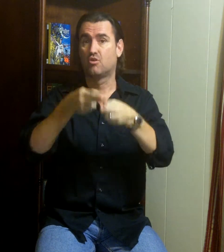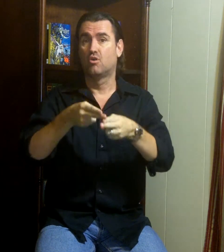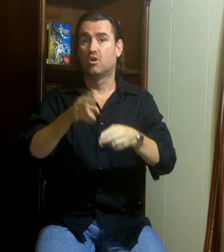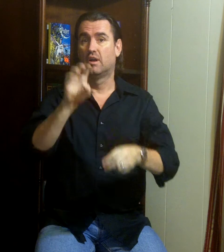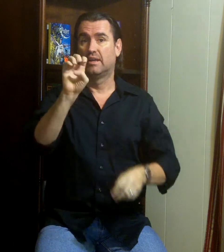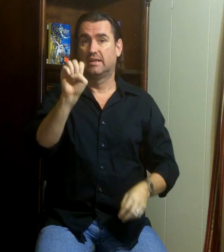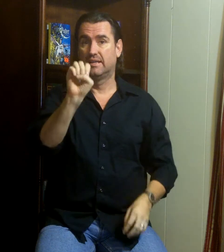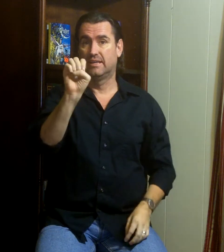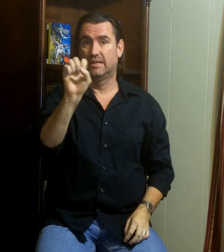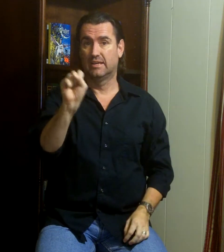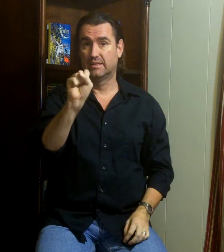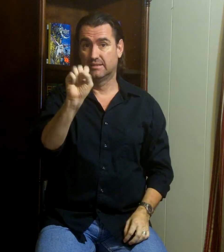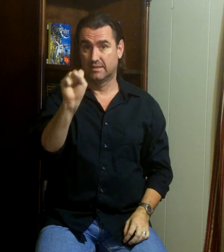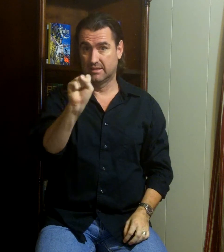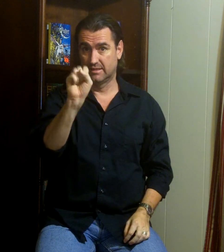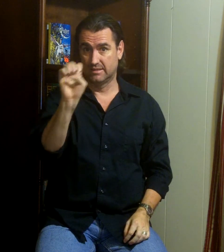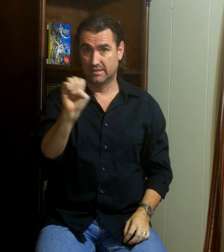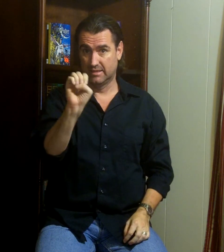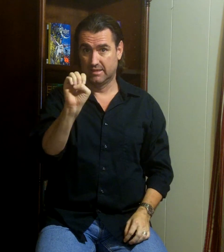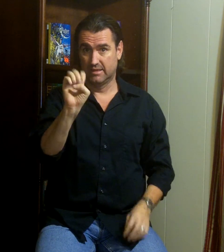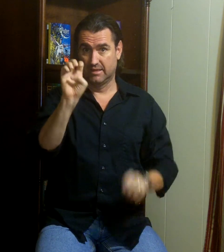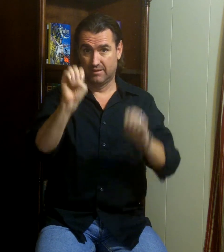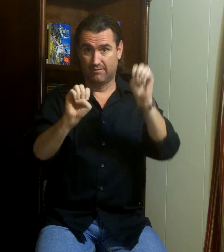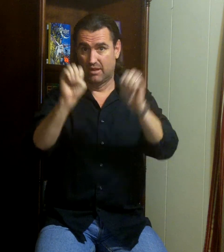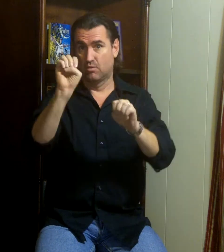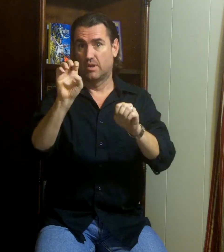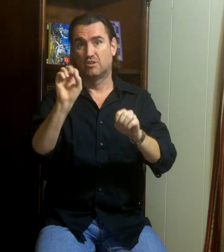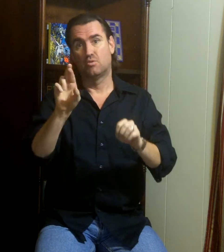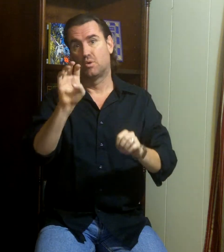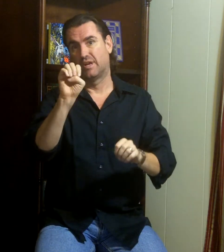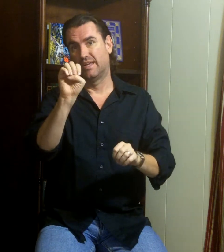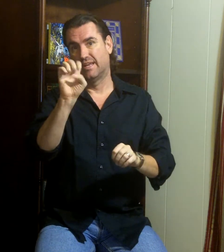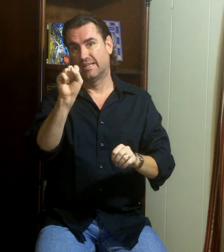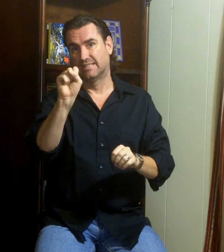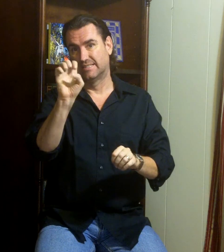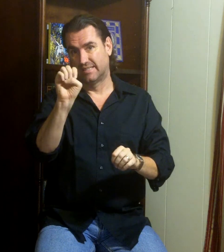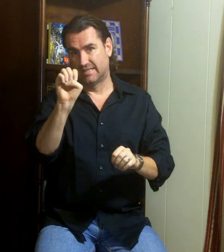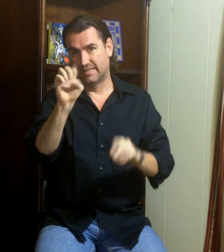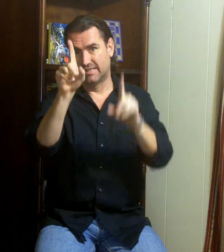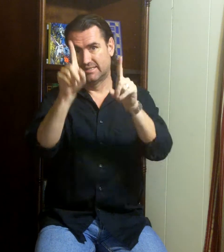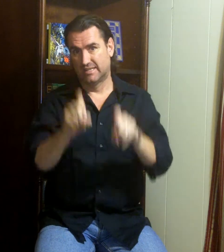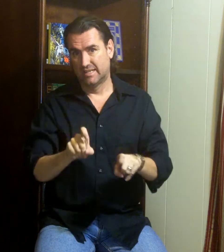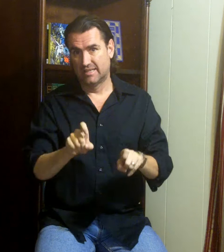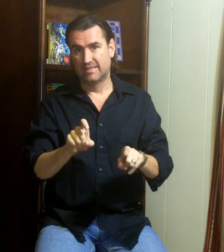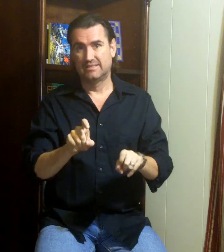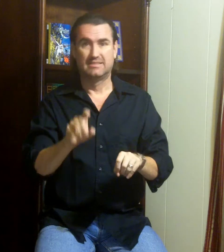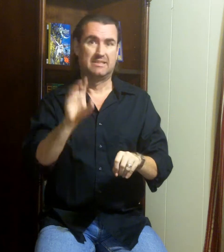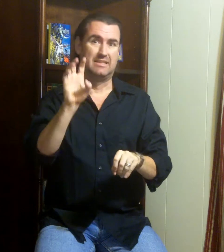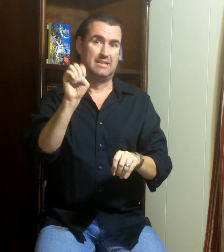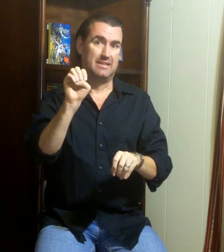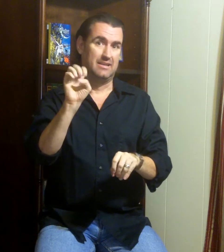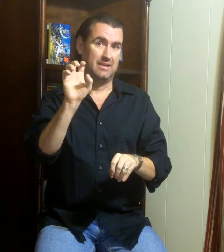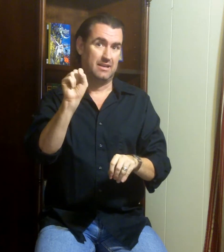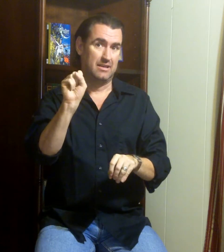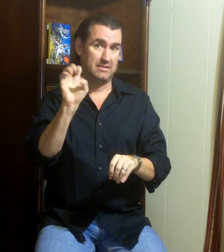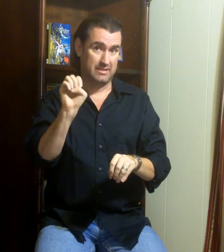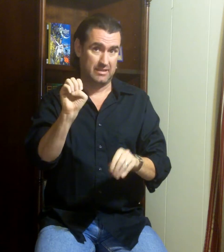ESSE evaluation or ESSE test or ESSE certification. In the state of